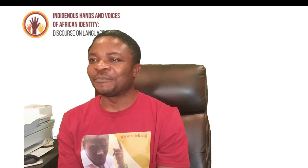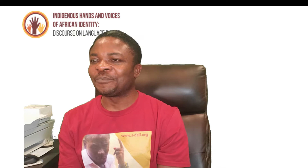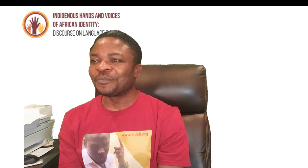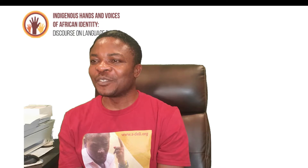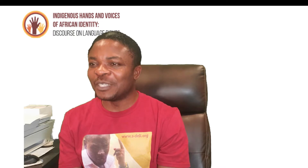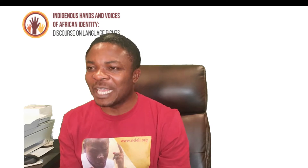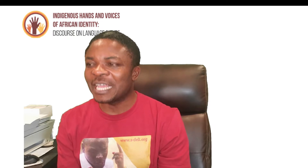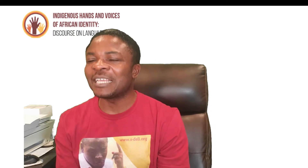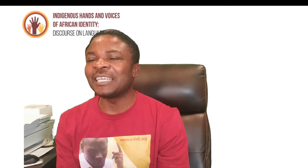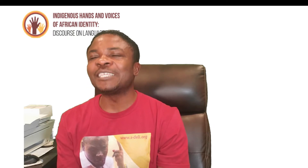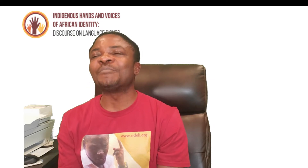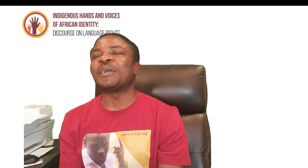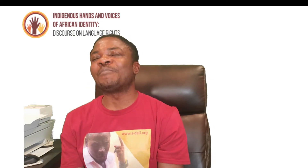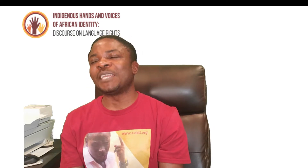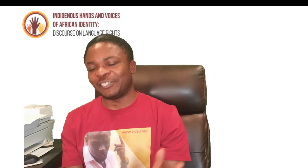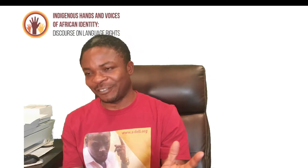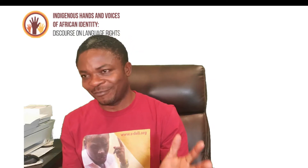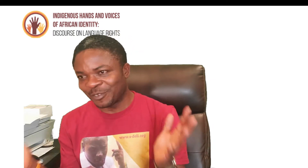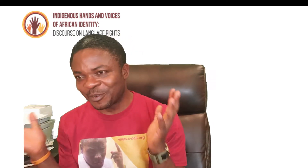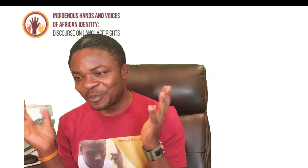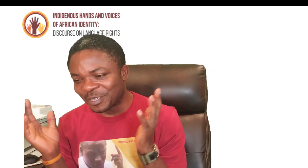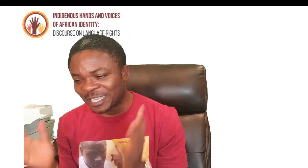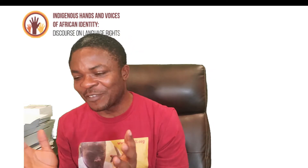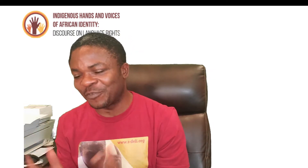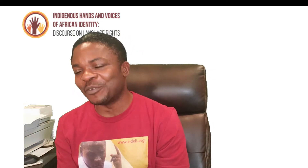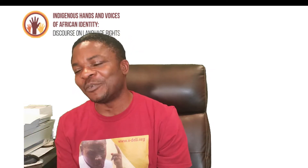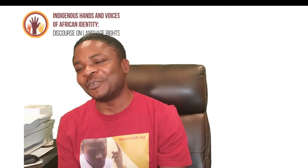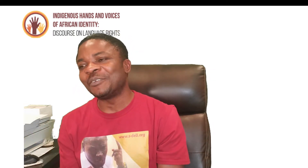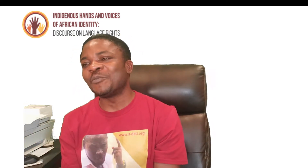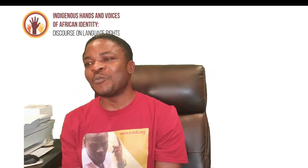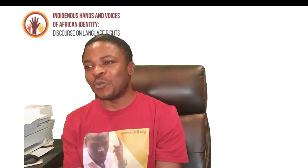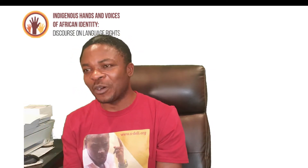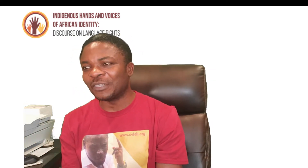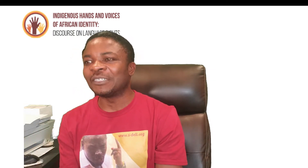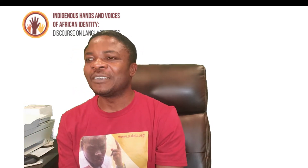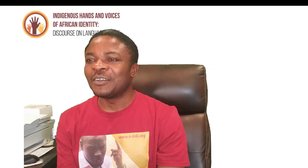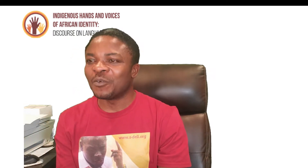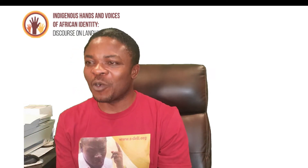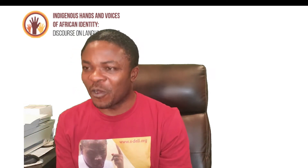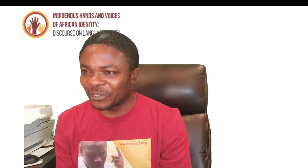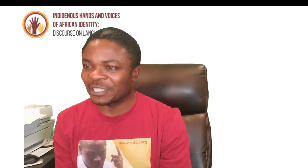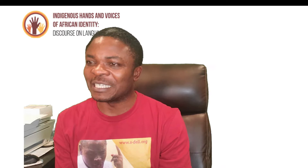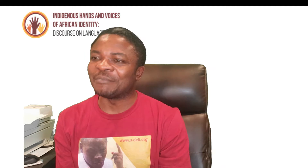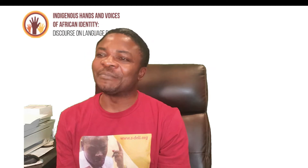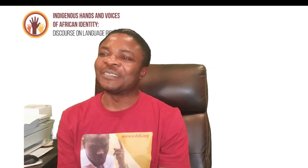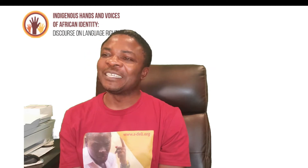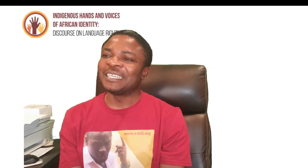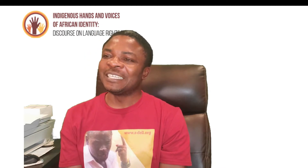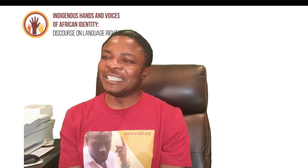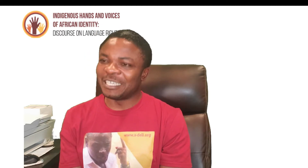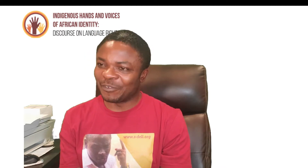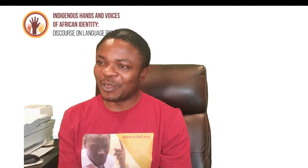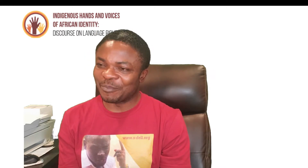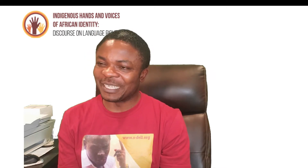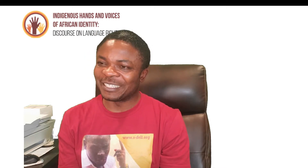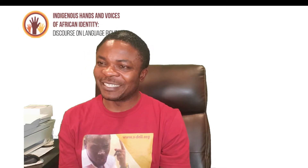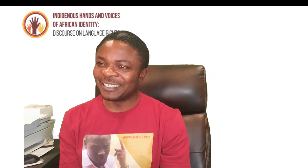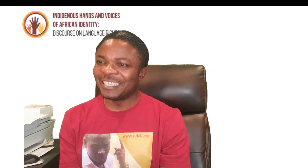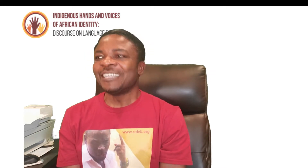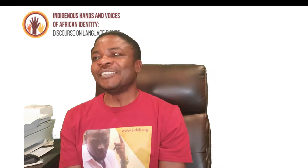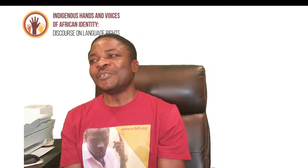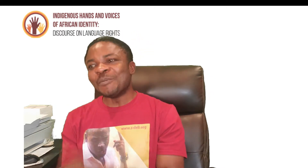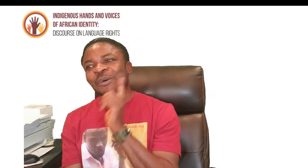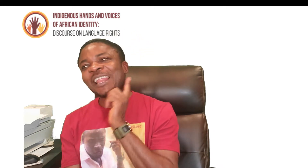going on. Today, it is my pleasure to give you one awesome